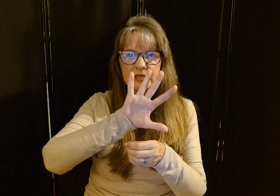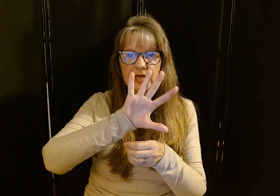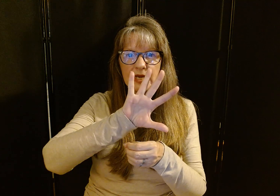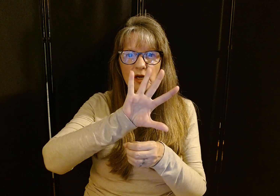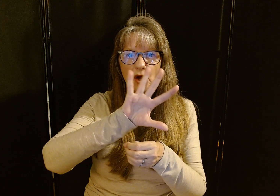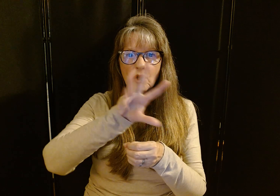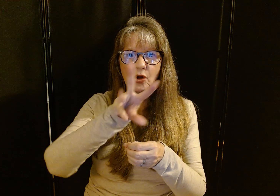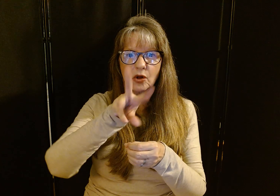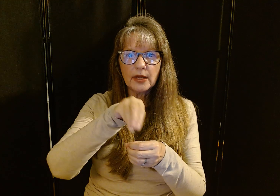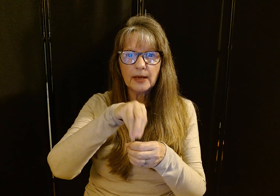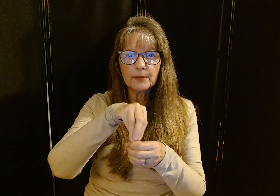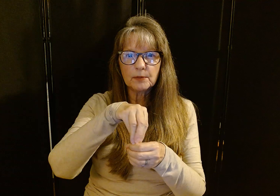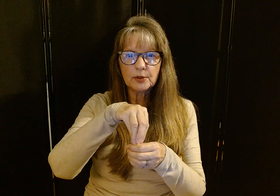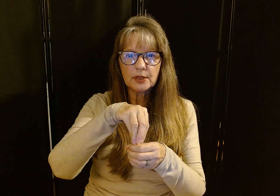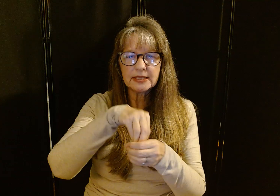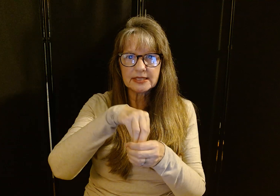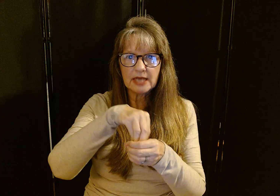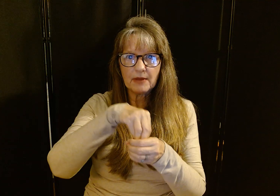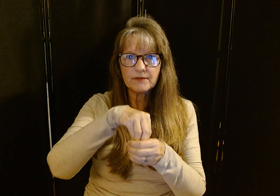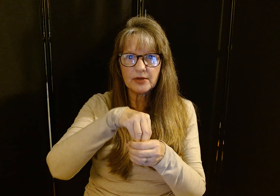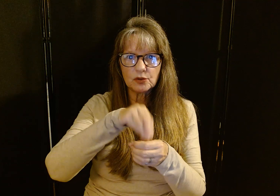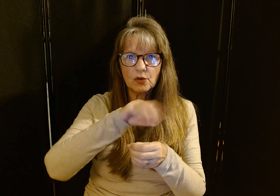take it all and I'm going to put it inside my vessel. The